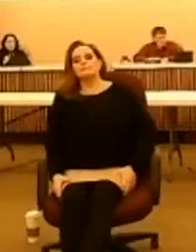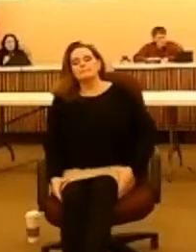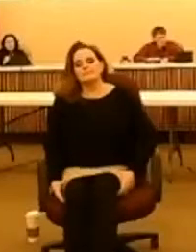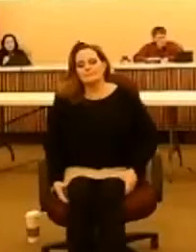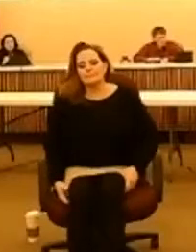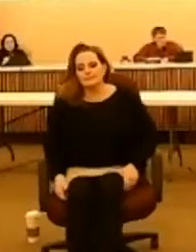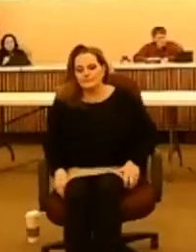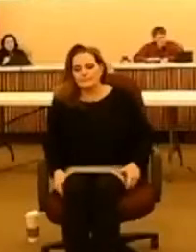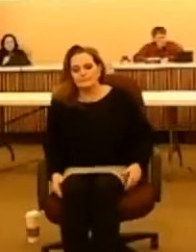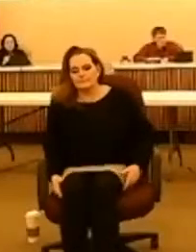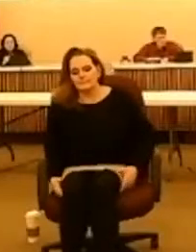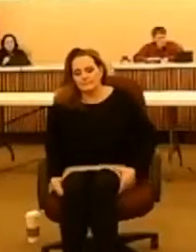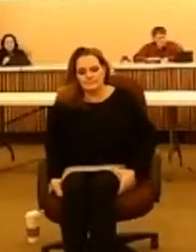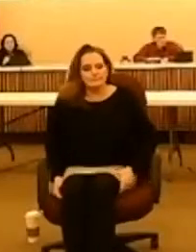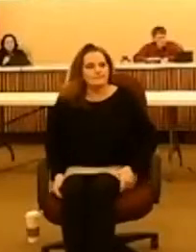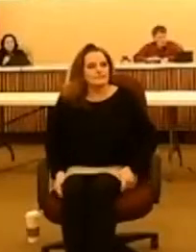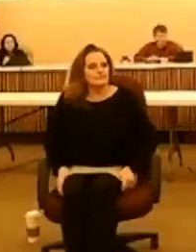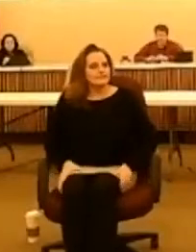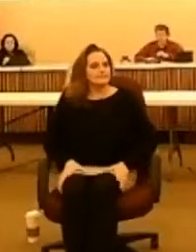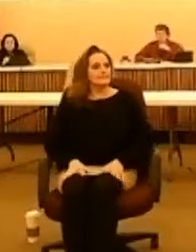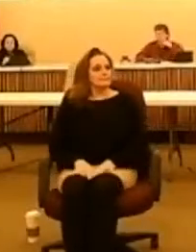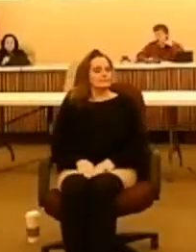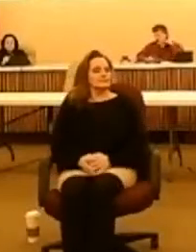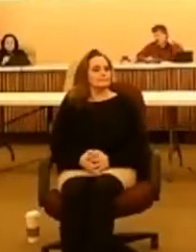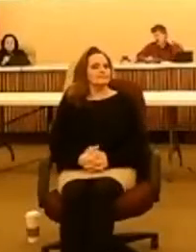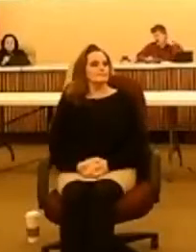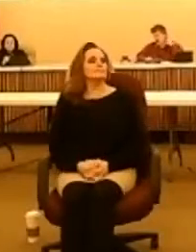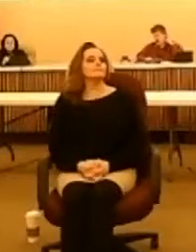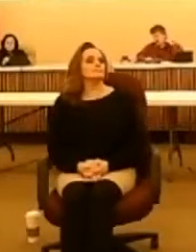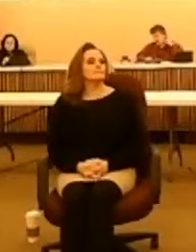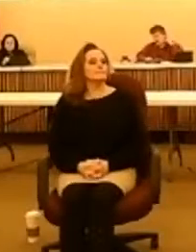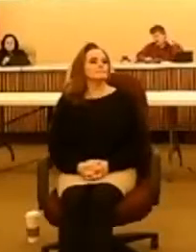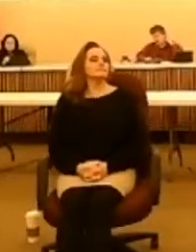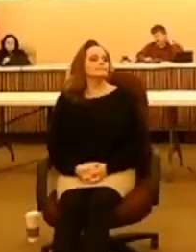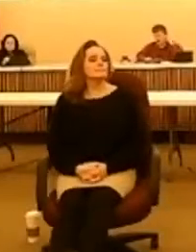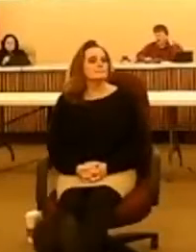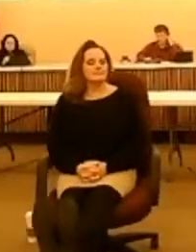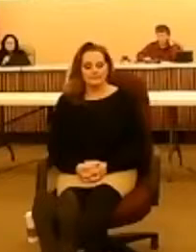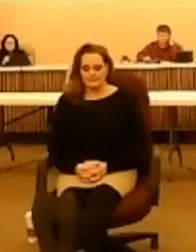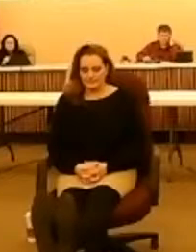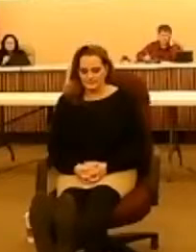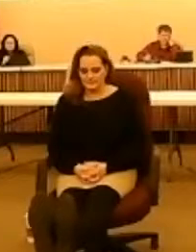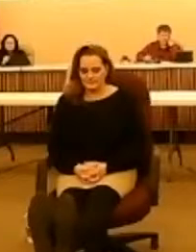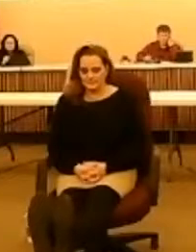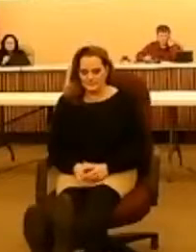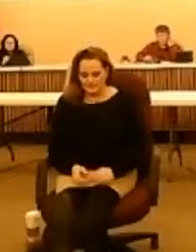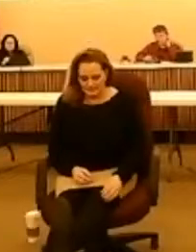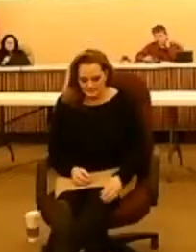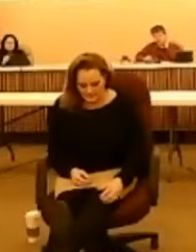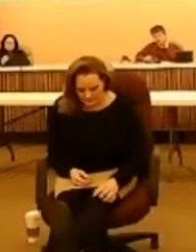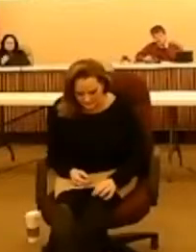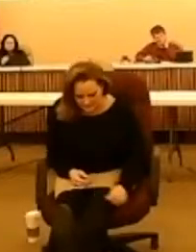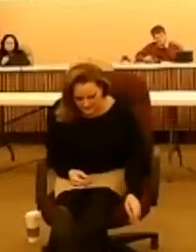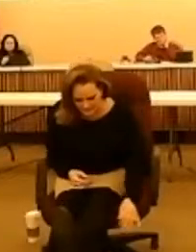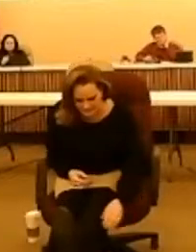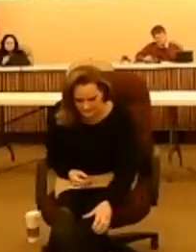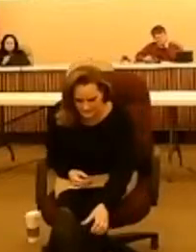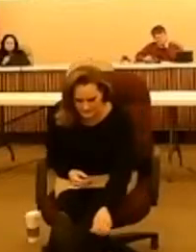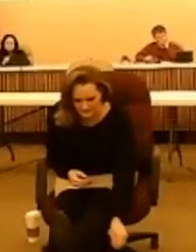Oh, no, well, I can do that tomorrow. Okay, appreciate that. And I'll show these plans to